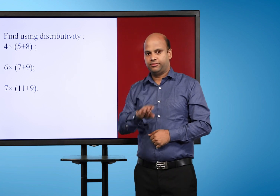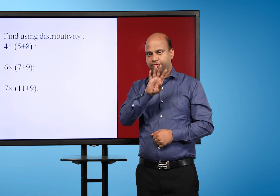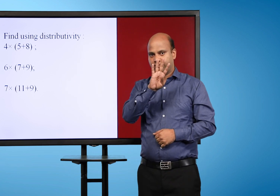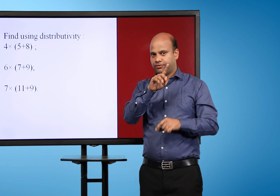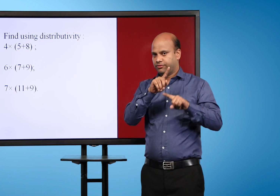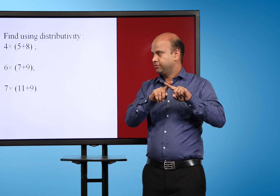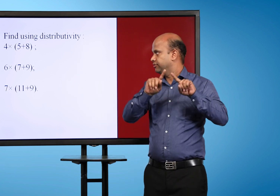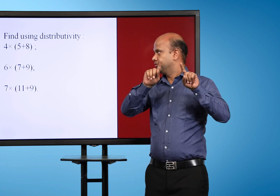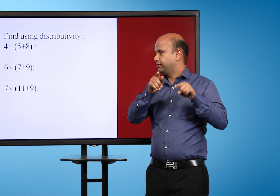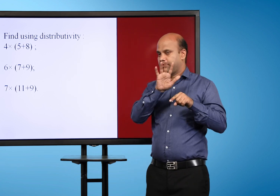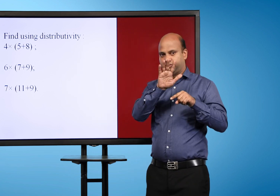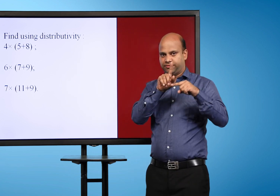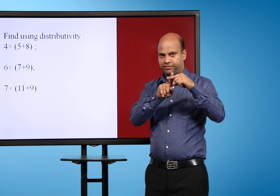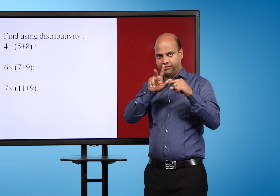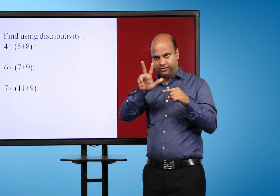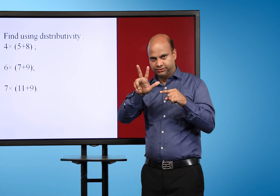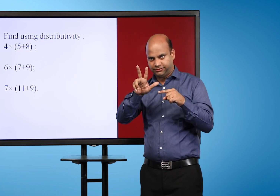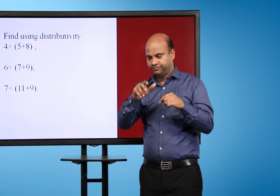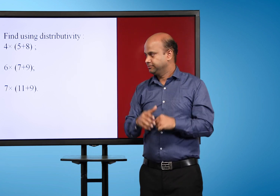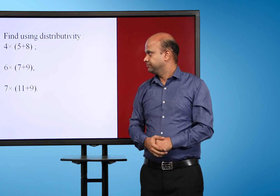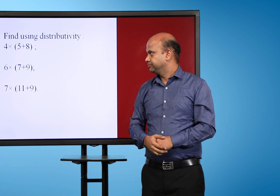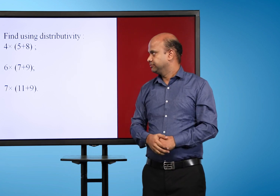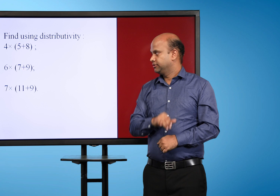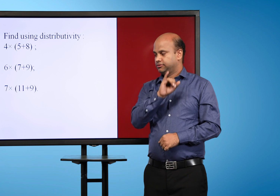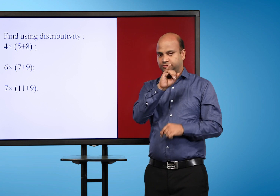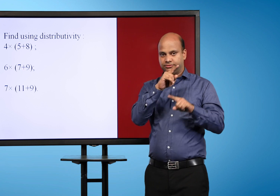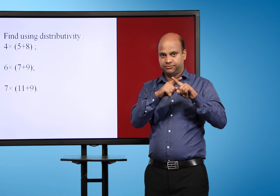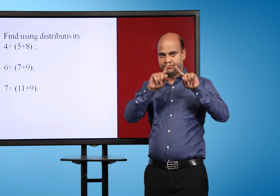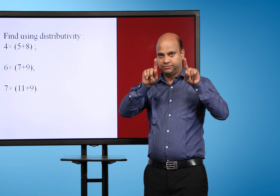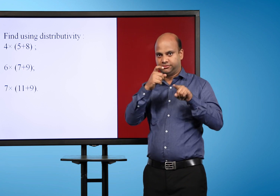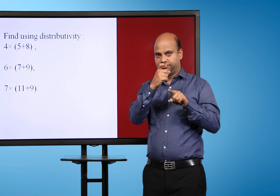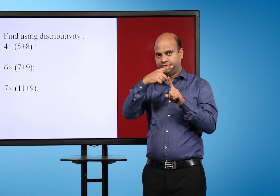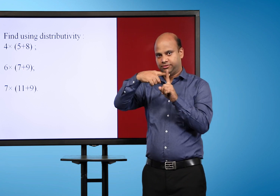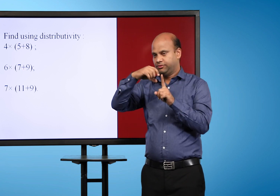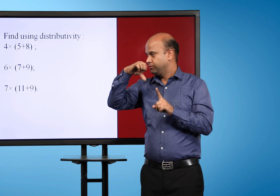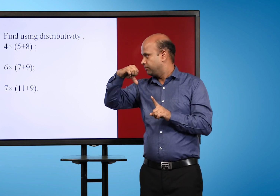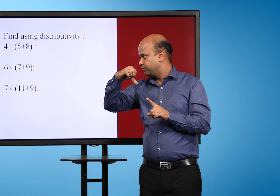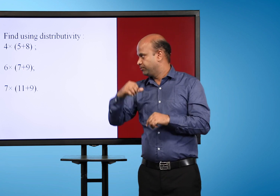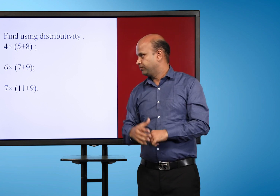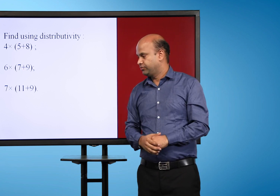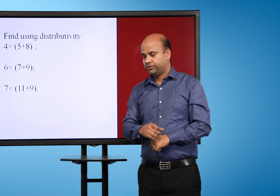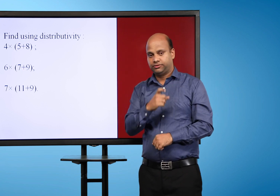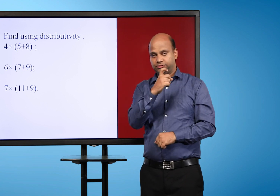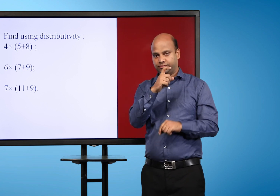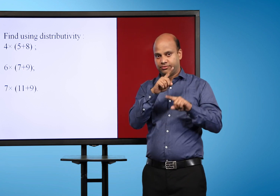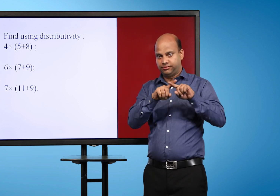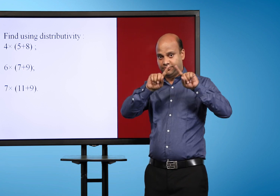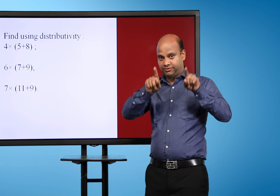4 multiplied by in brackets 5 plus 8, 6 multiplied by in brackets 7 plus 9, 7